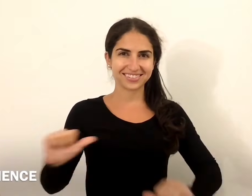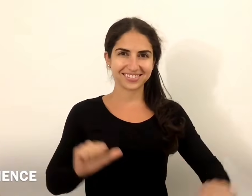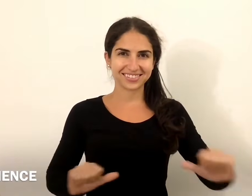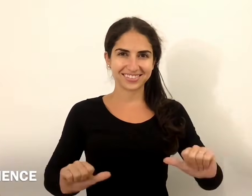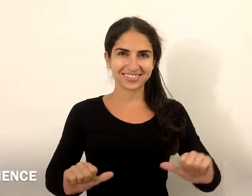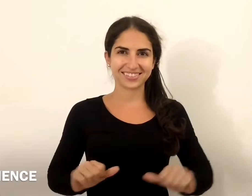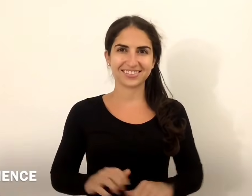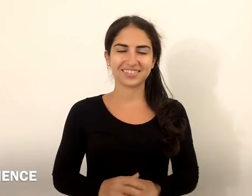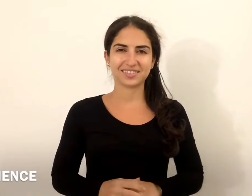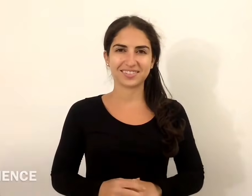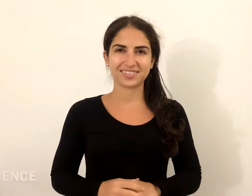science.